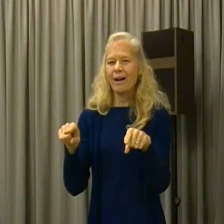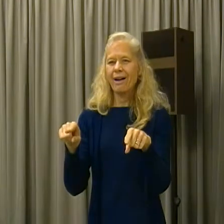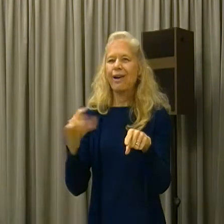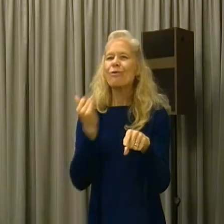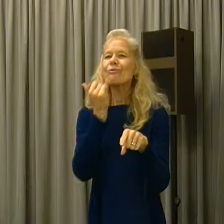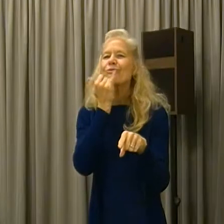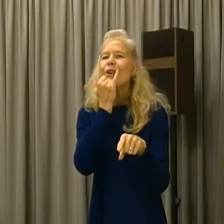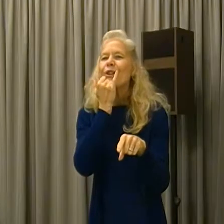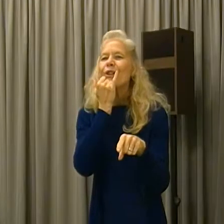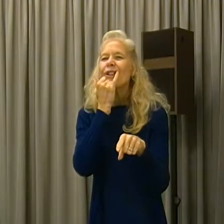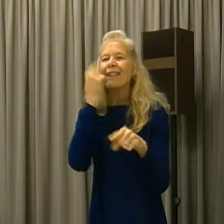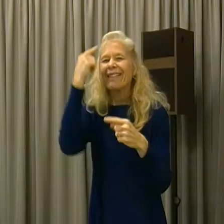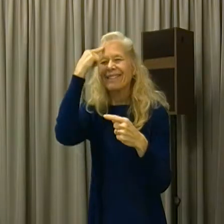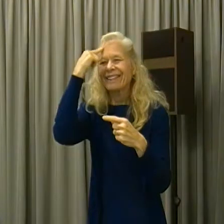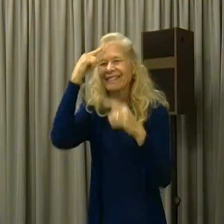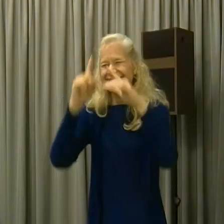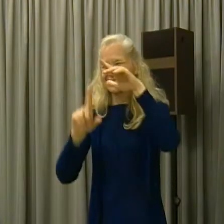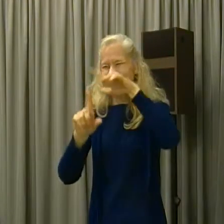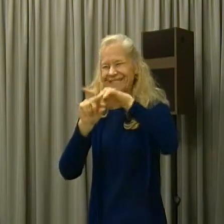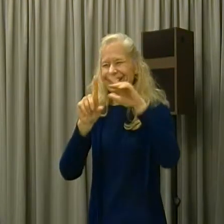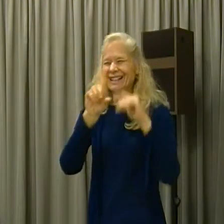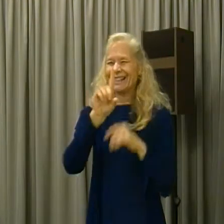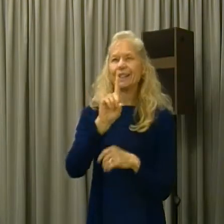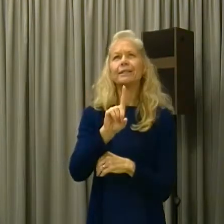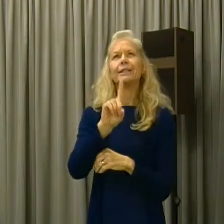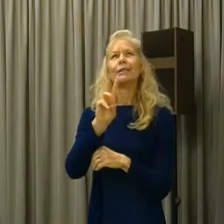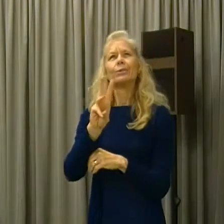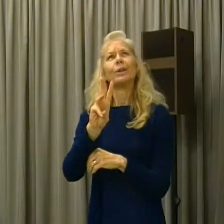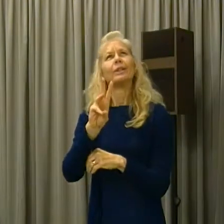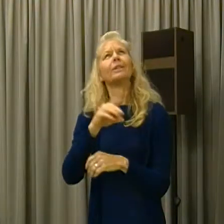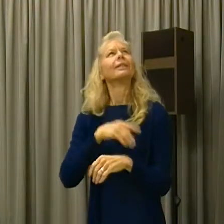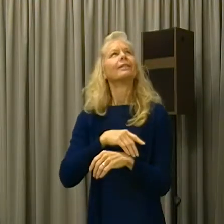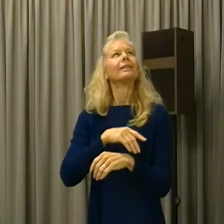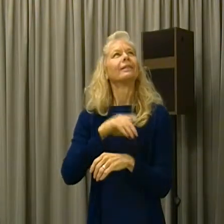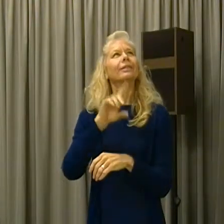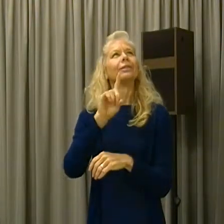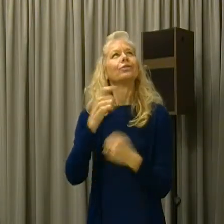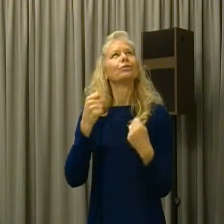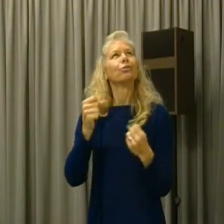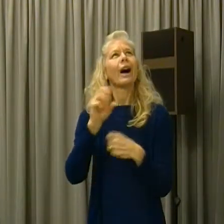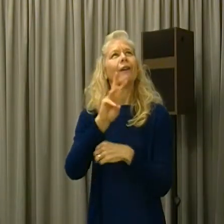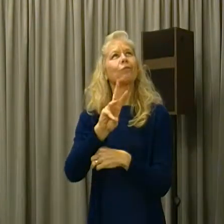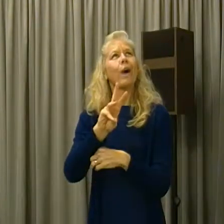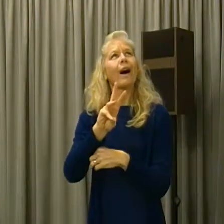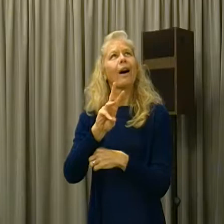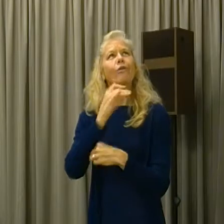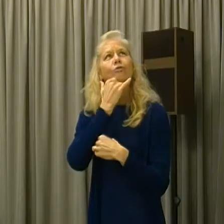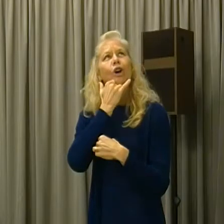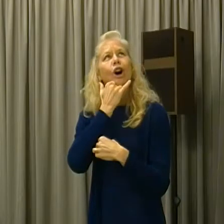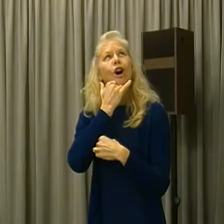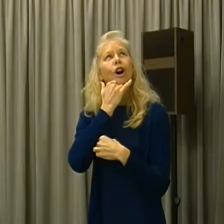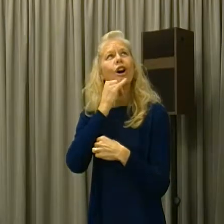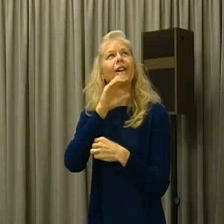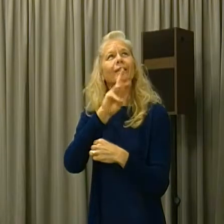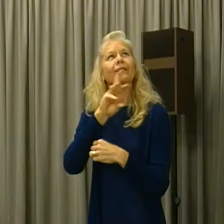subjection. Point number one, every believer must practice thought subjection.